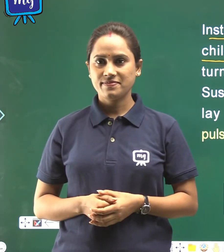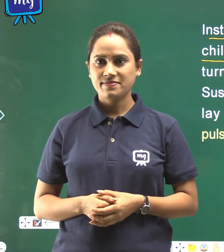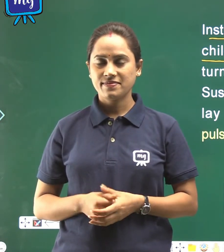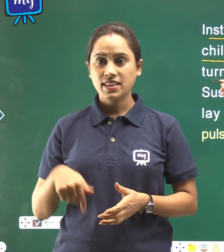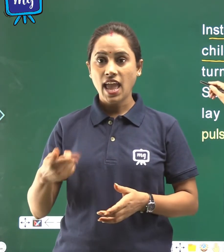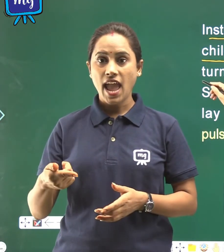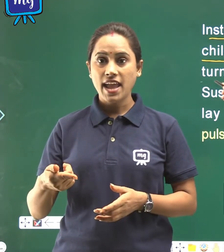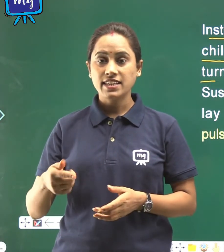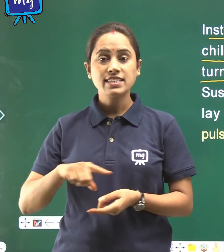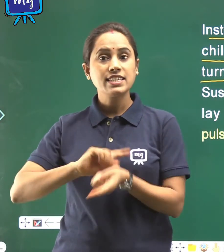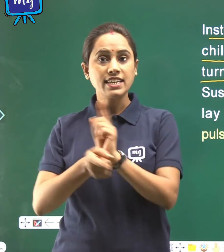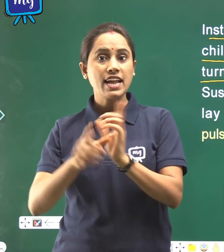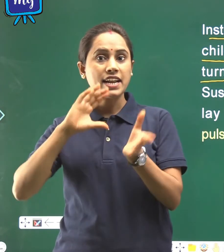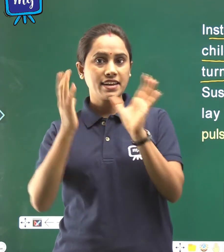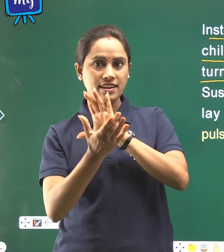and turned